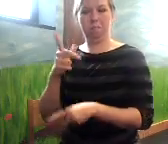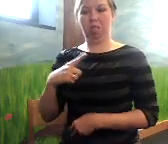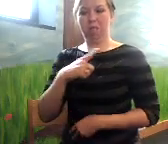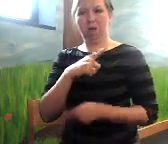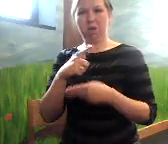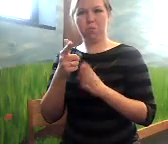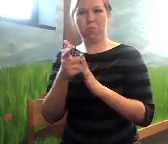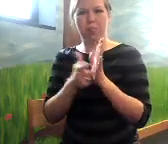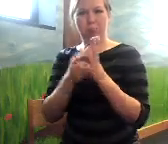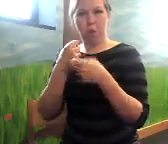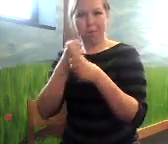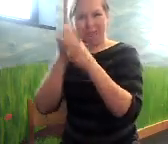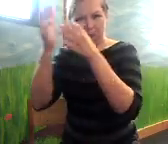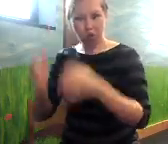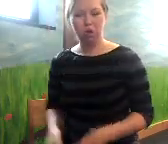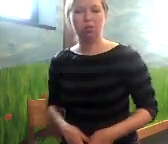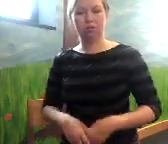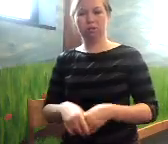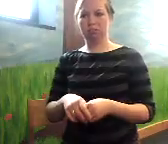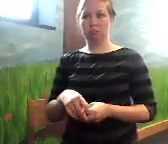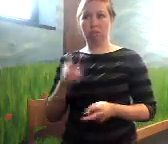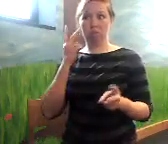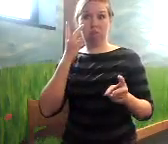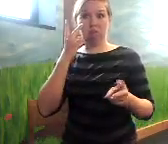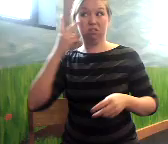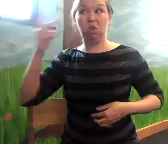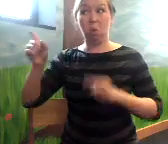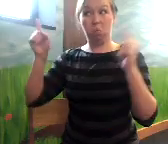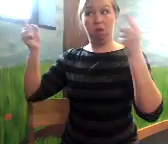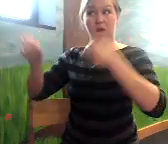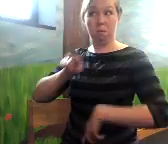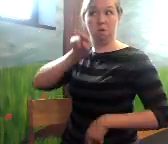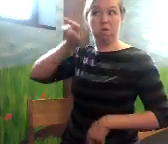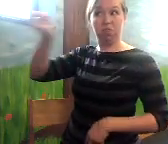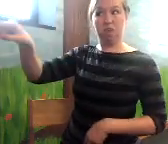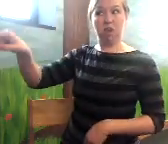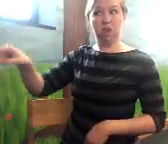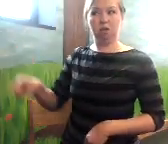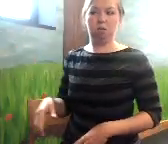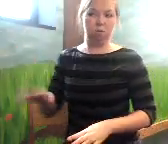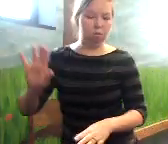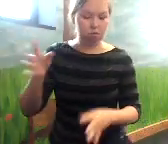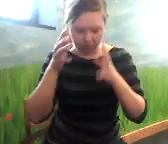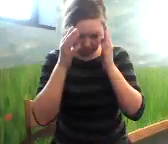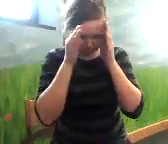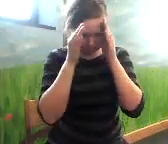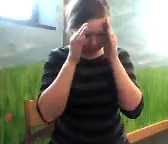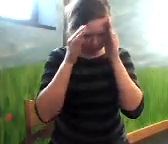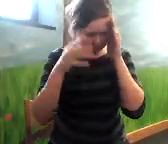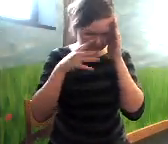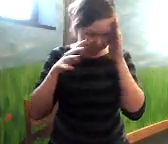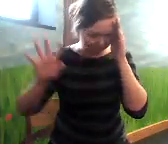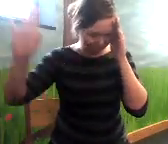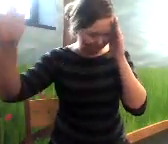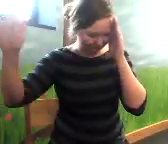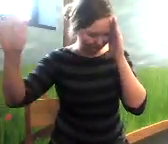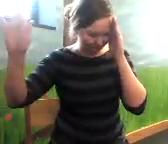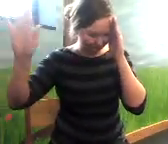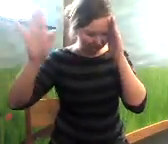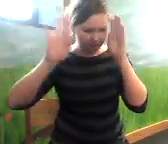blinders on. So they could only see kind of what they wanted to see, or what they needed to see based on the theories and